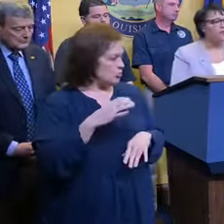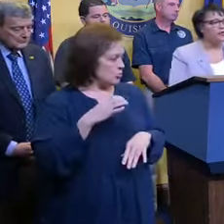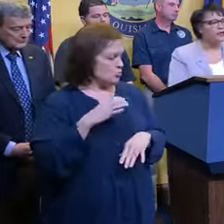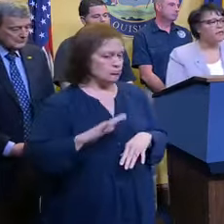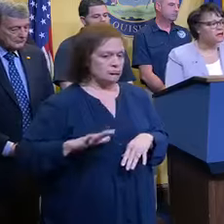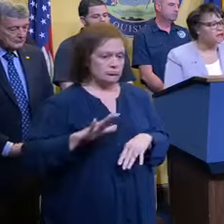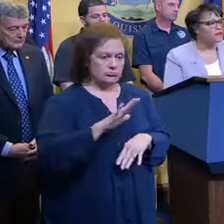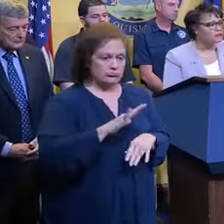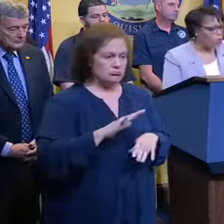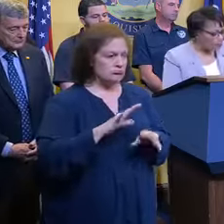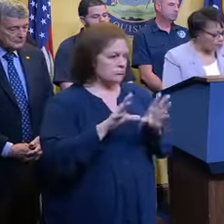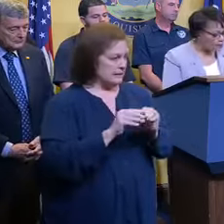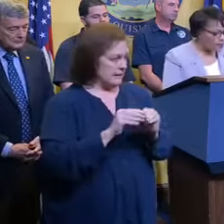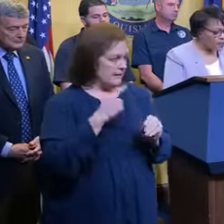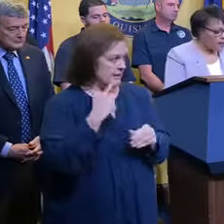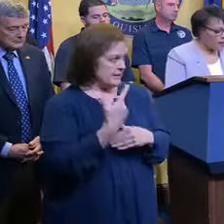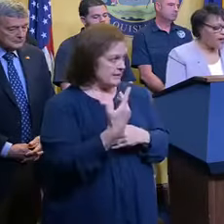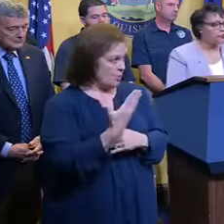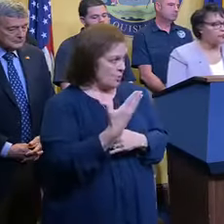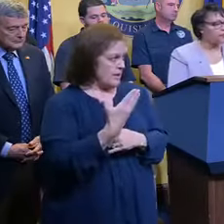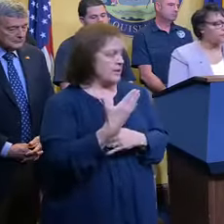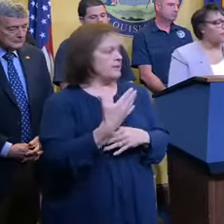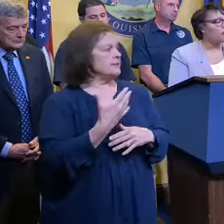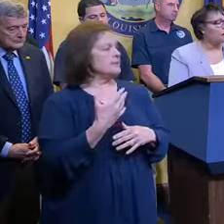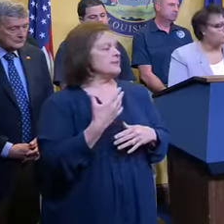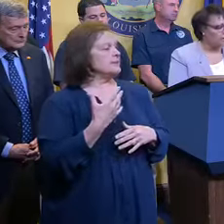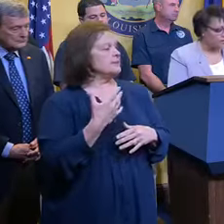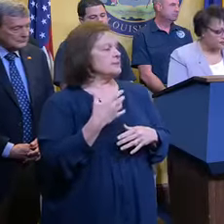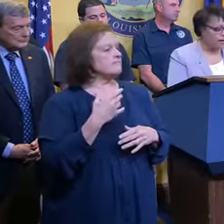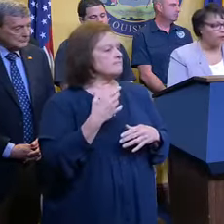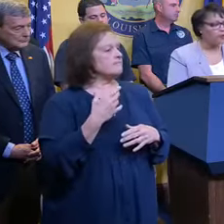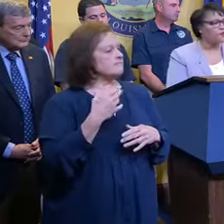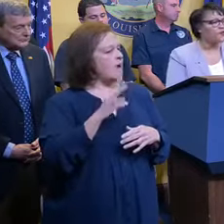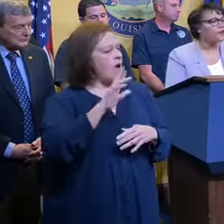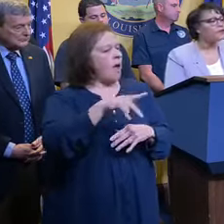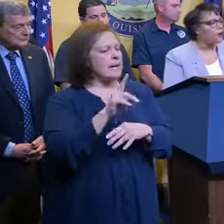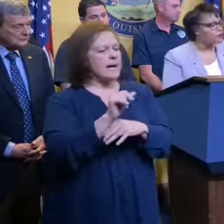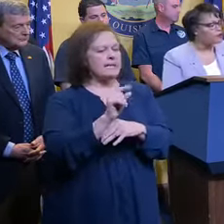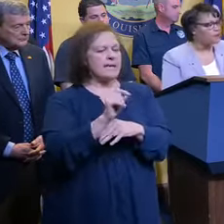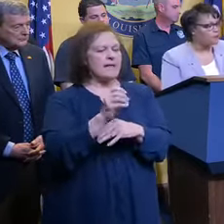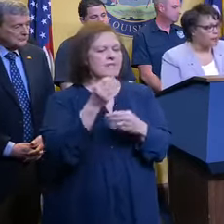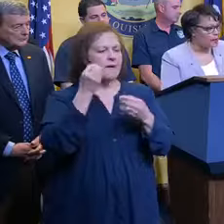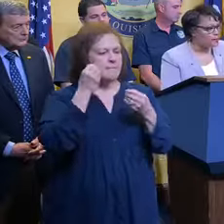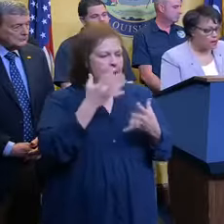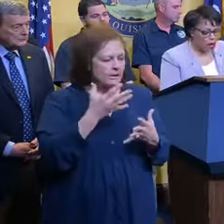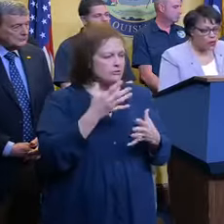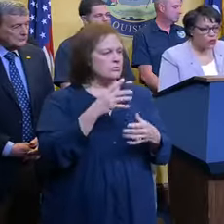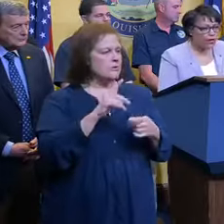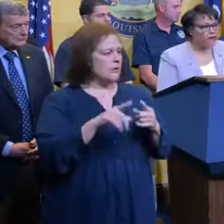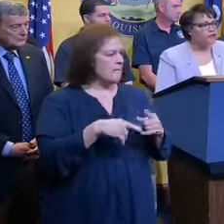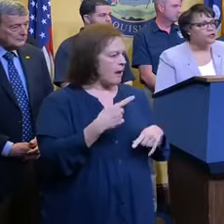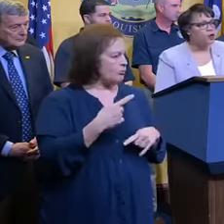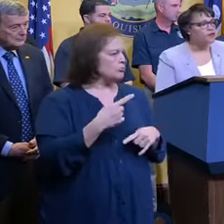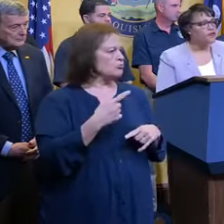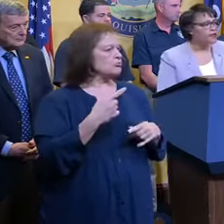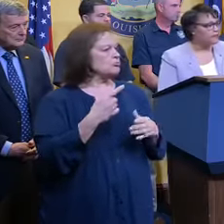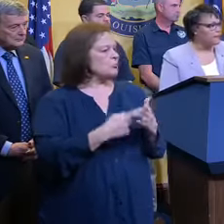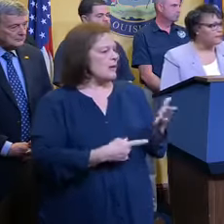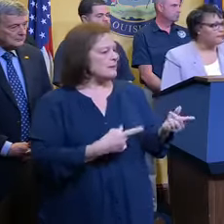their committee meeting this morning as relates to updates, not only for them, but also for the public relative